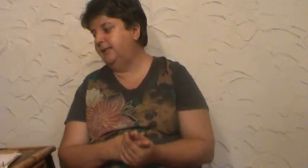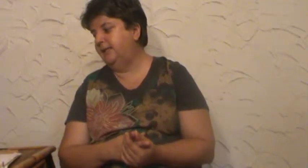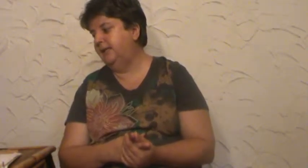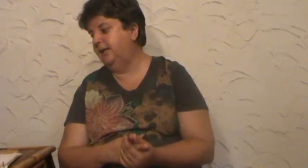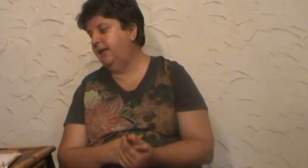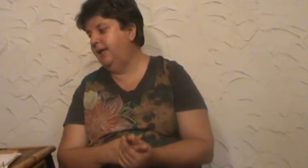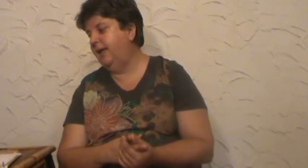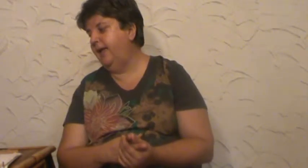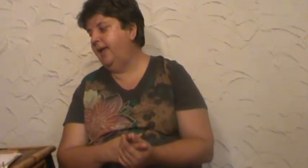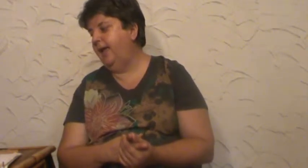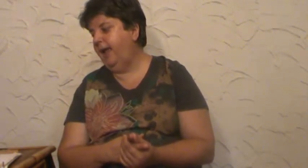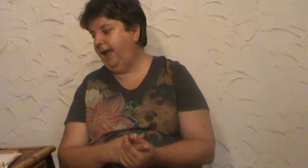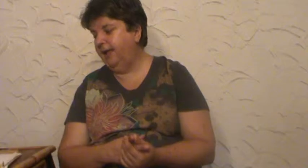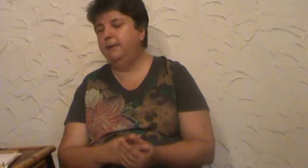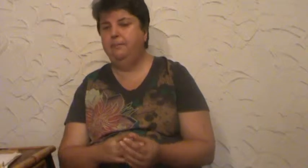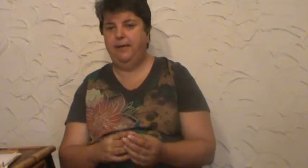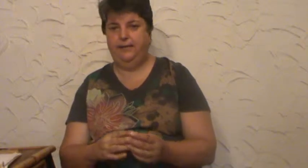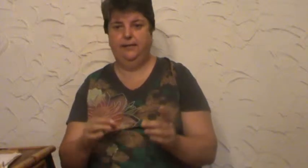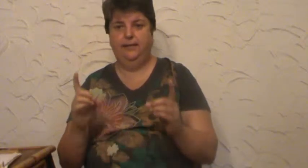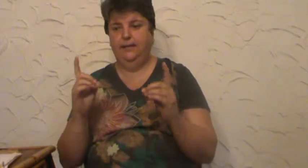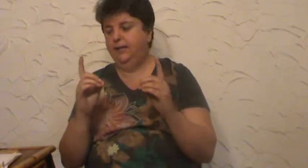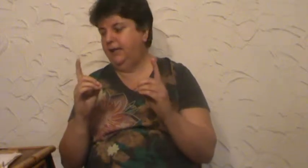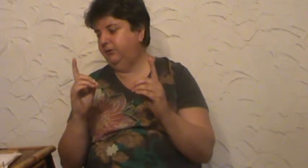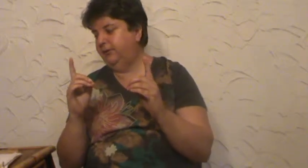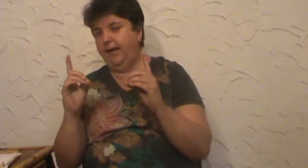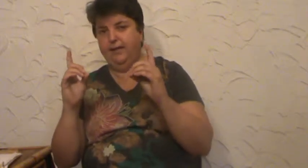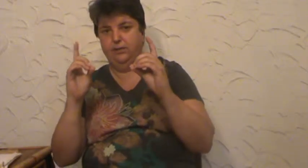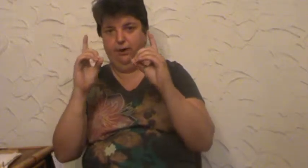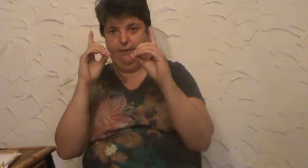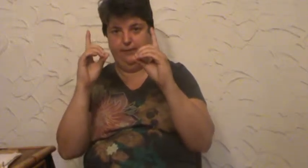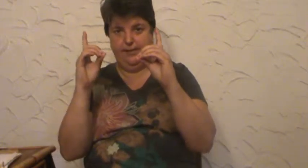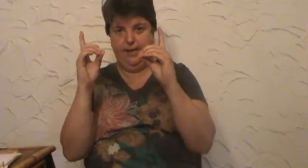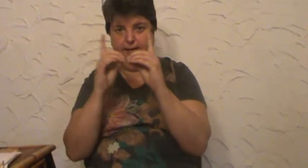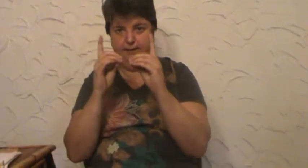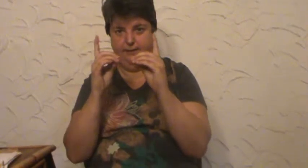Date and meet. Now date, you have D hands